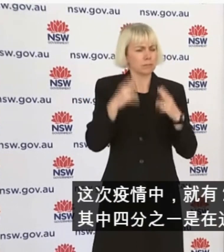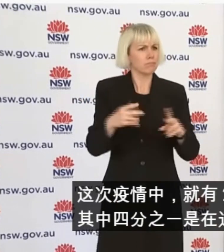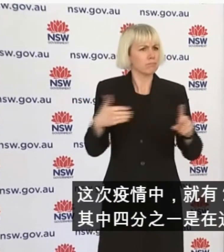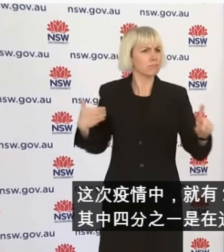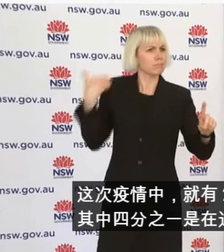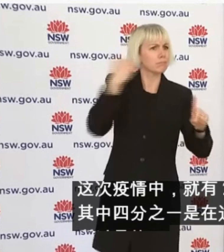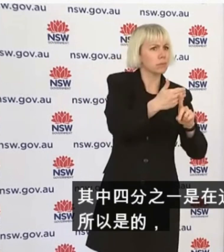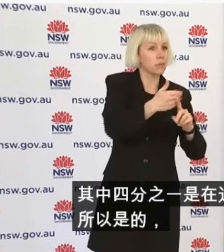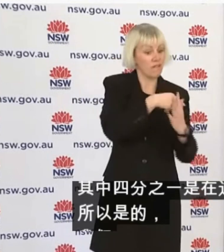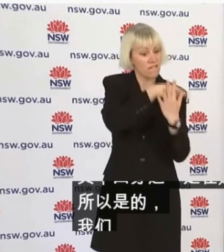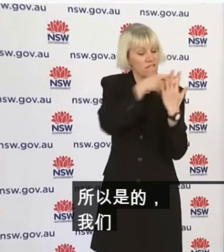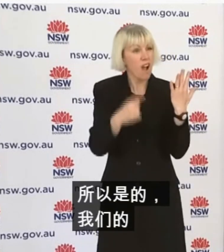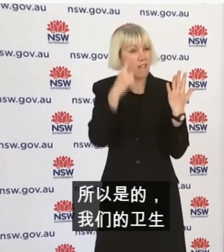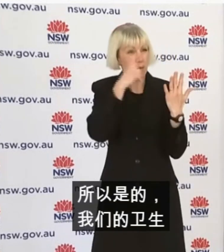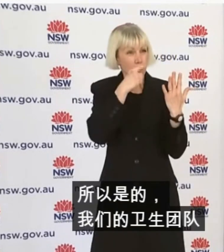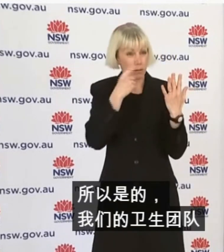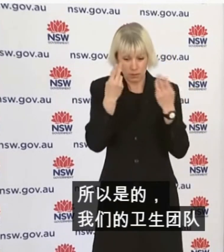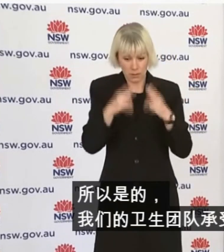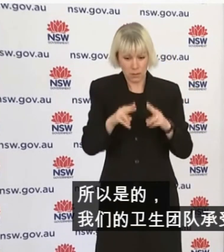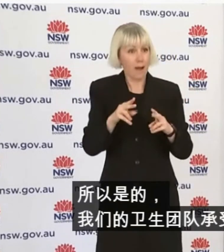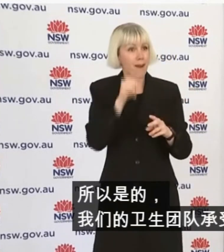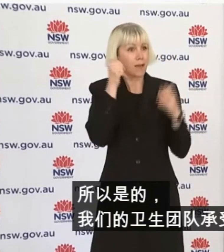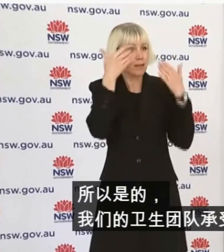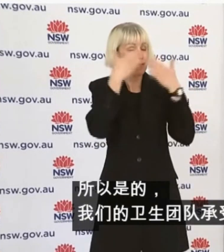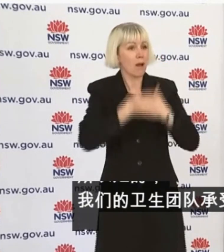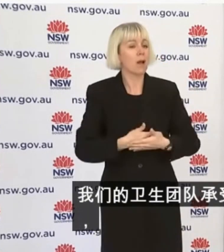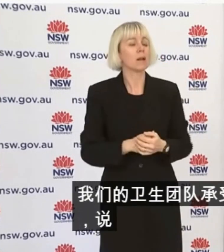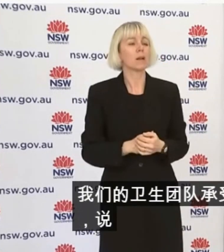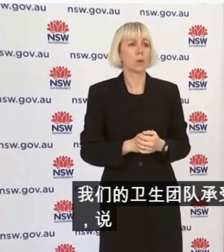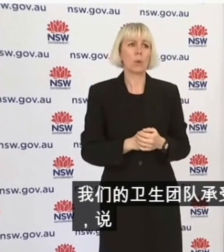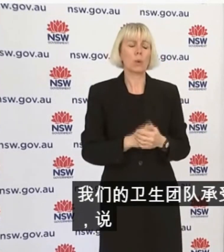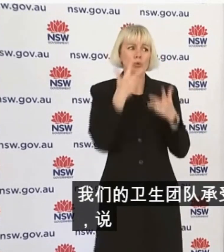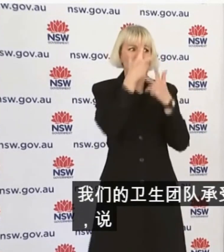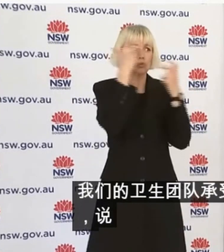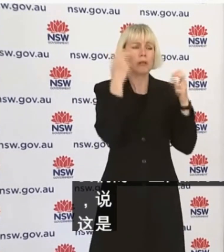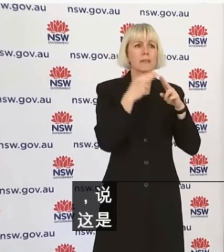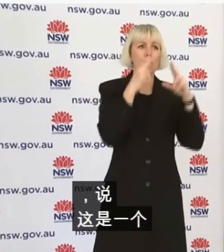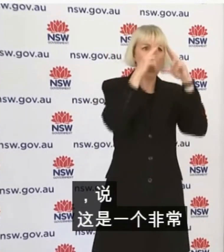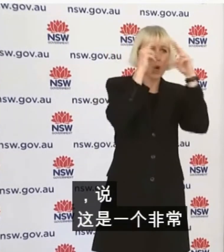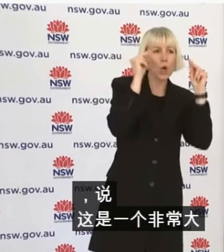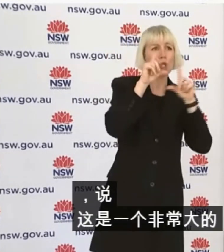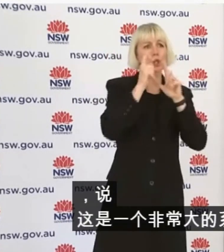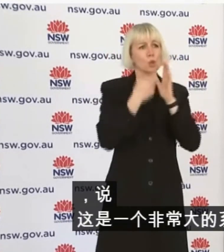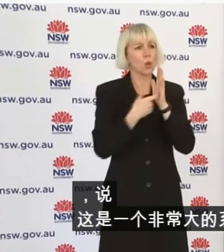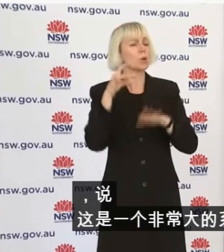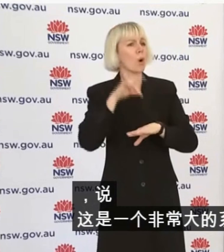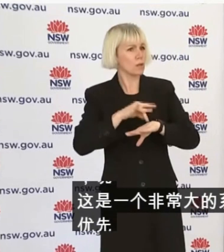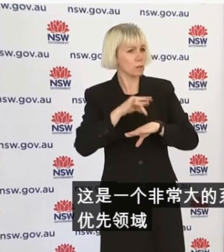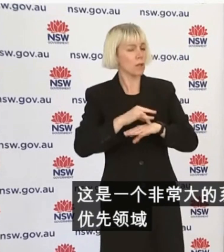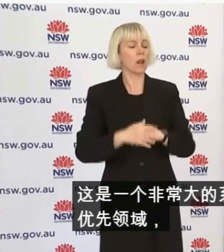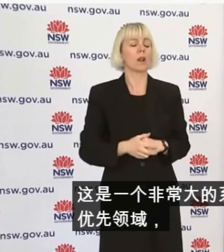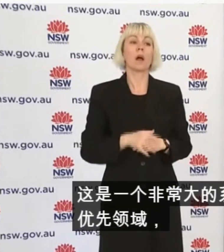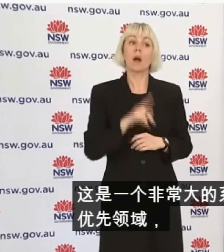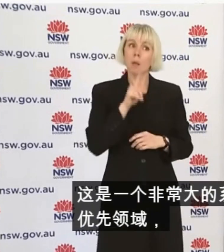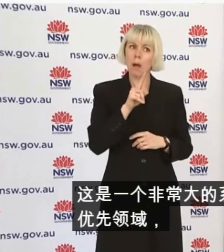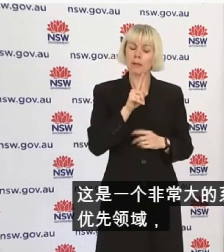last 24 hours. So yeah, the health team are under stress. Having said that, it's a very big system, and there are